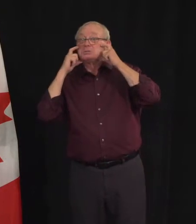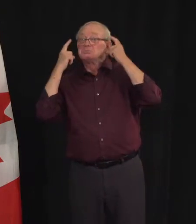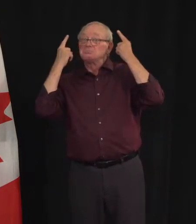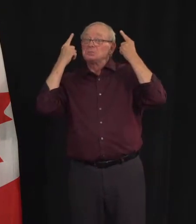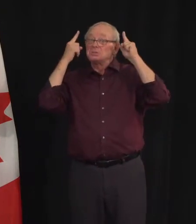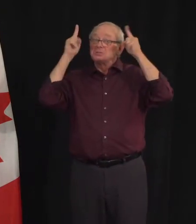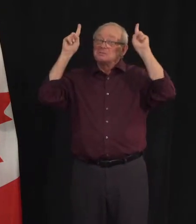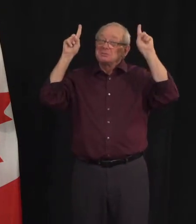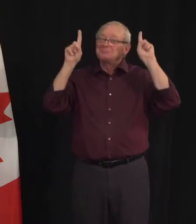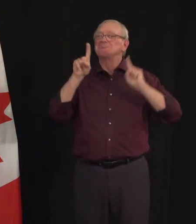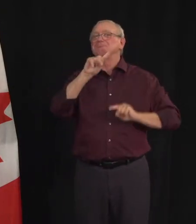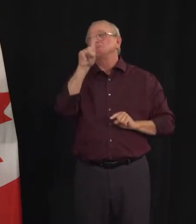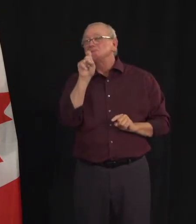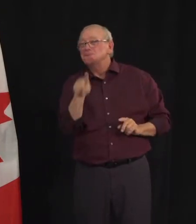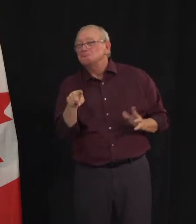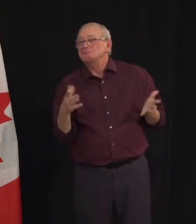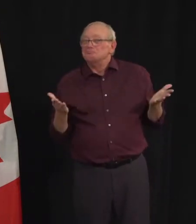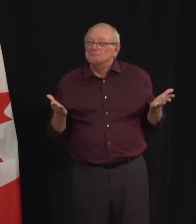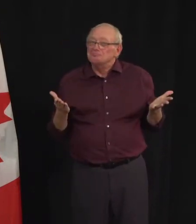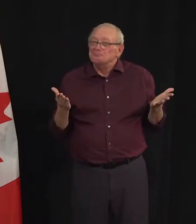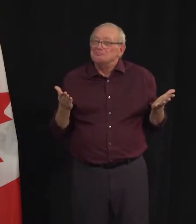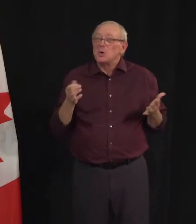whether that's a trend for people being